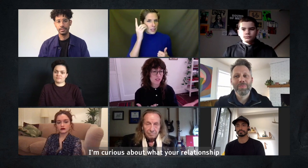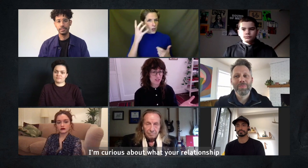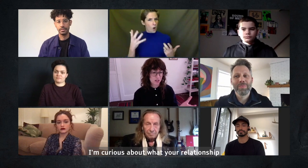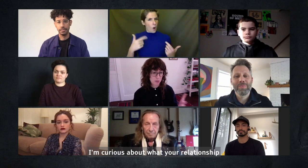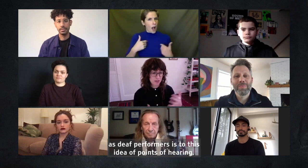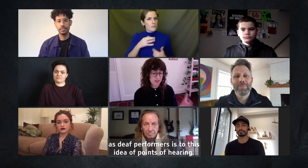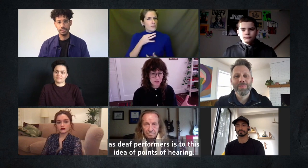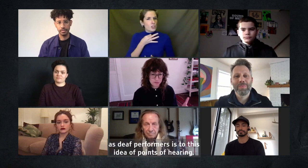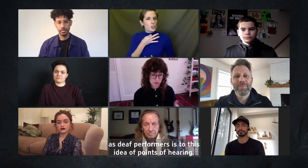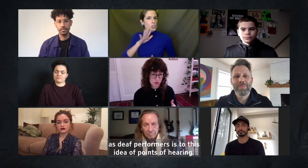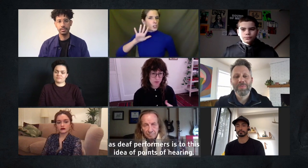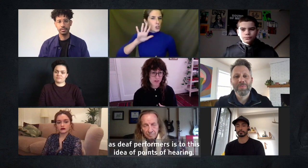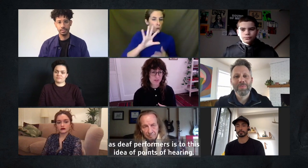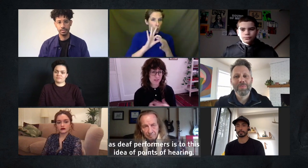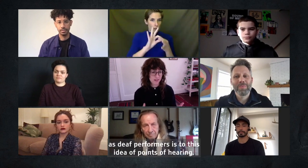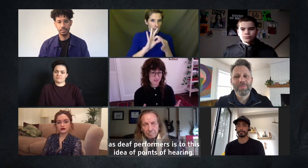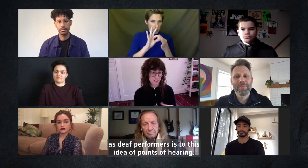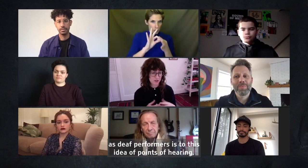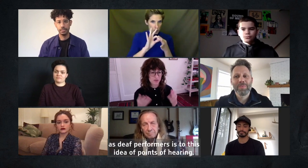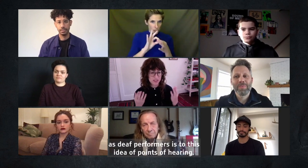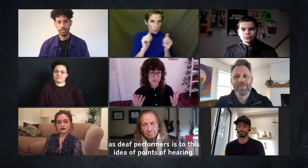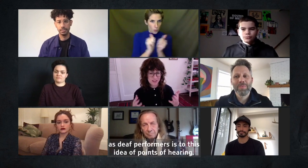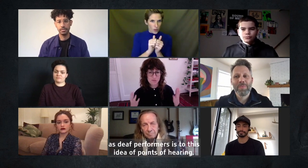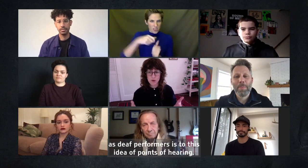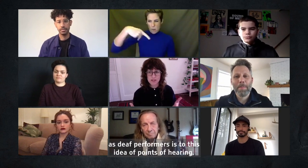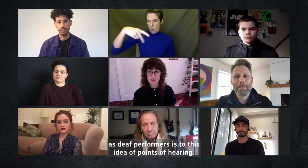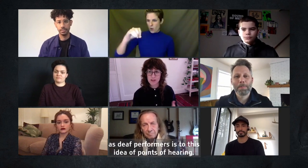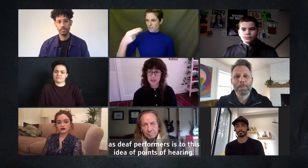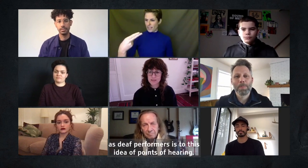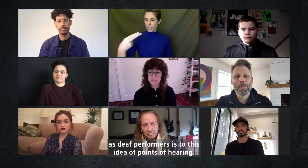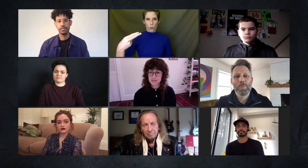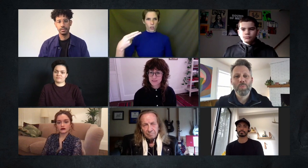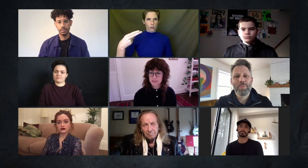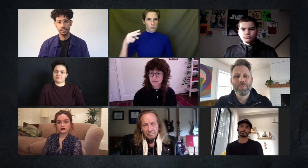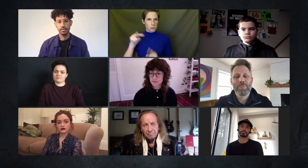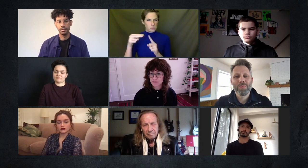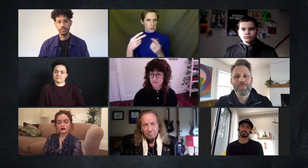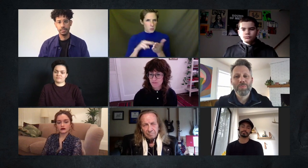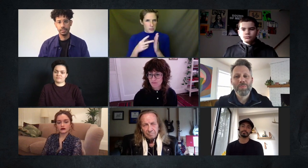your relationship as deaf performers is to this idea of point of hearing.